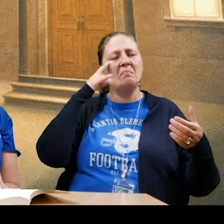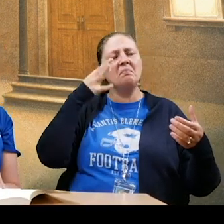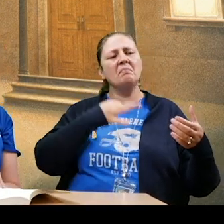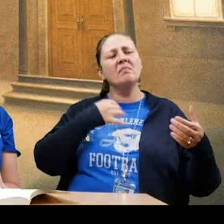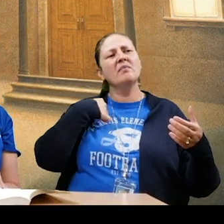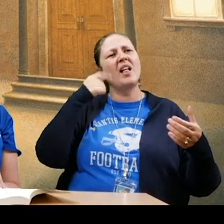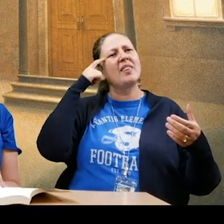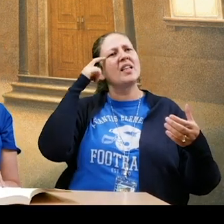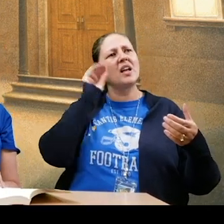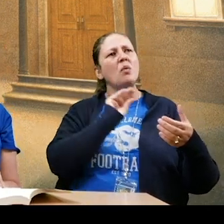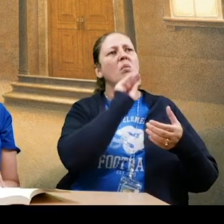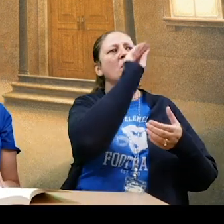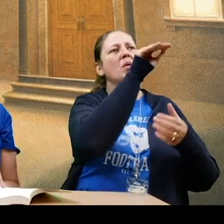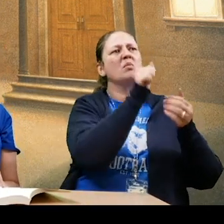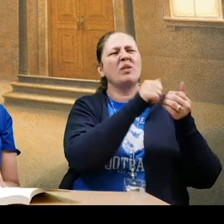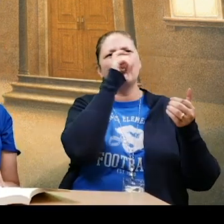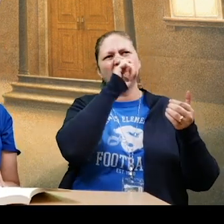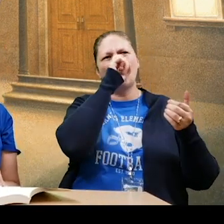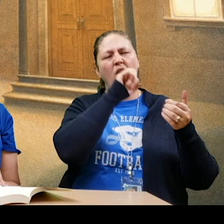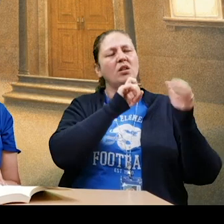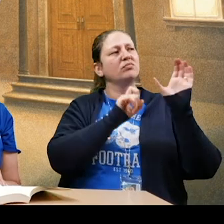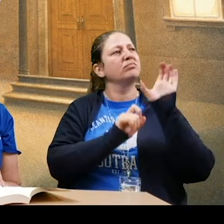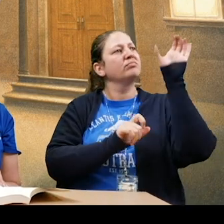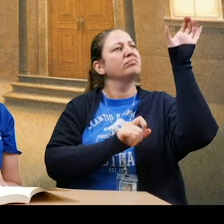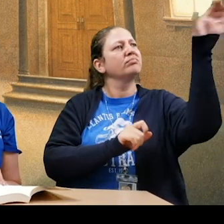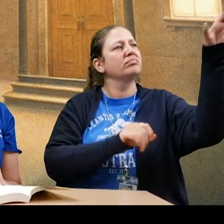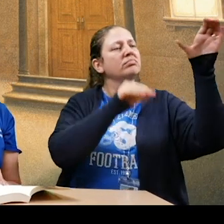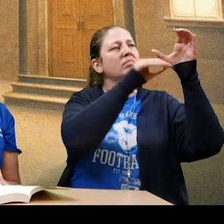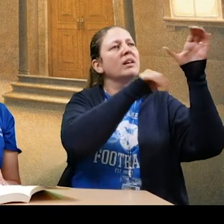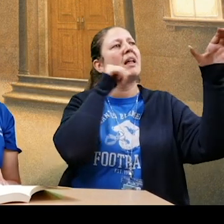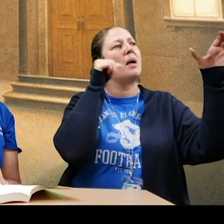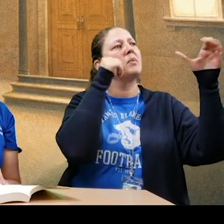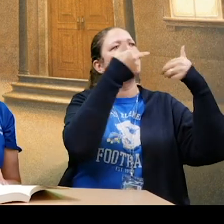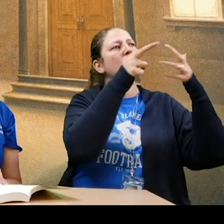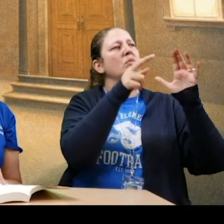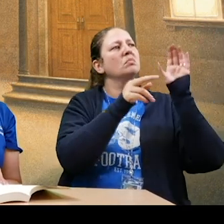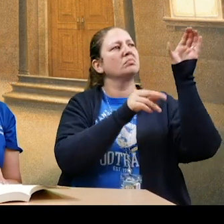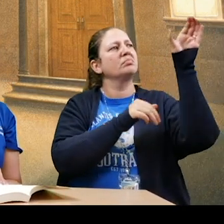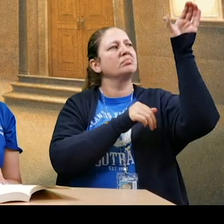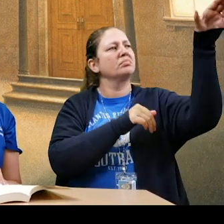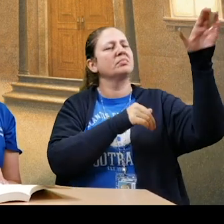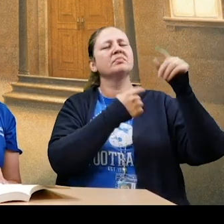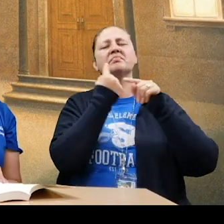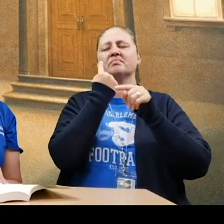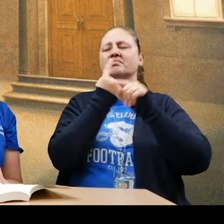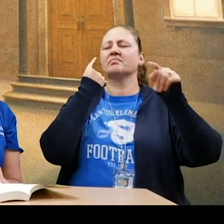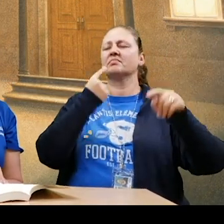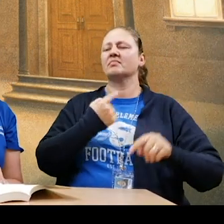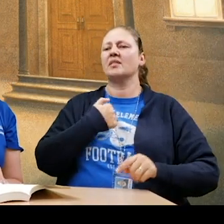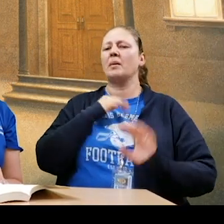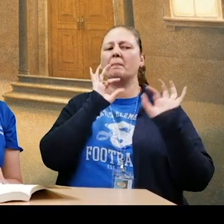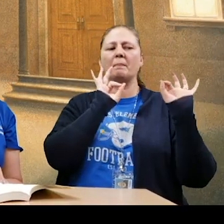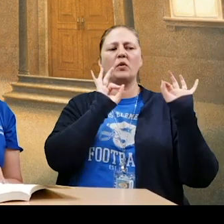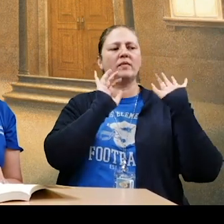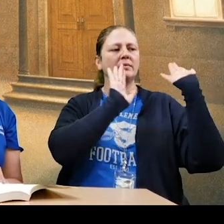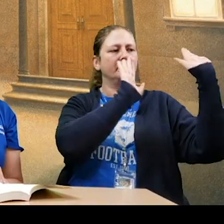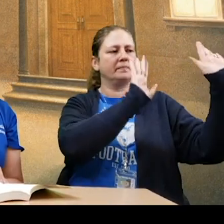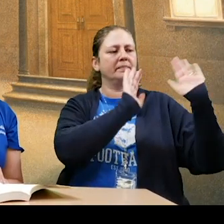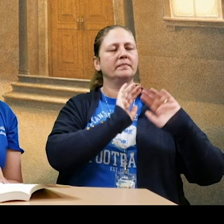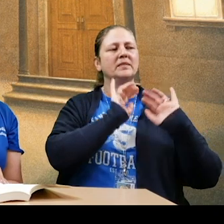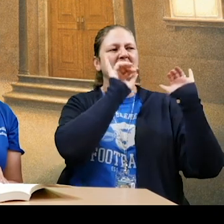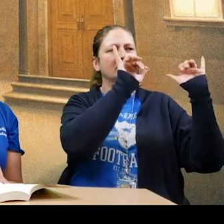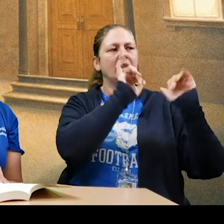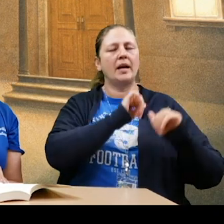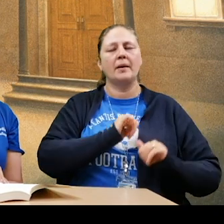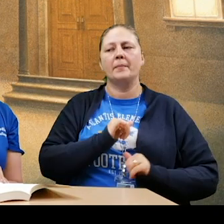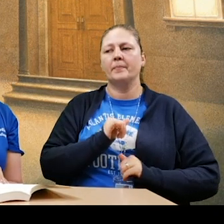to shove him in among the dolls on a shelf in Abilene's bedroom. "That's right," said the maid. "There you go."